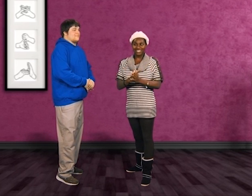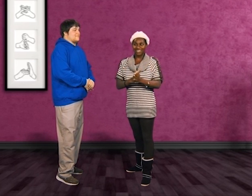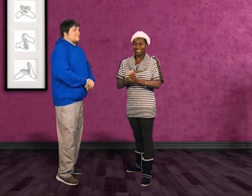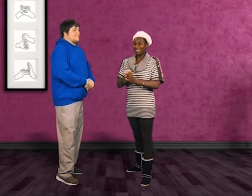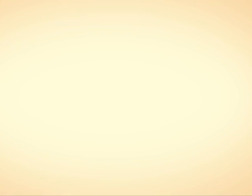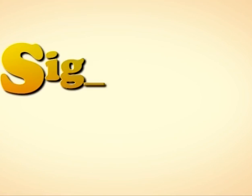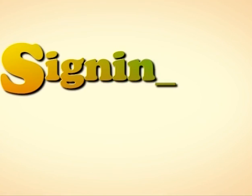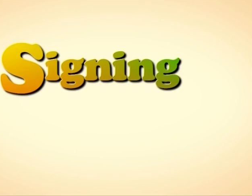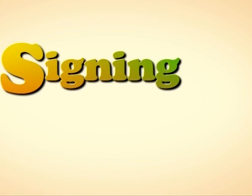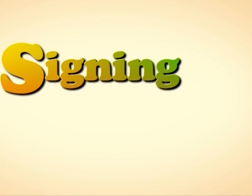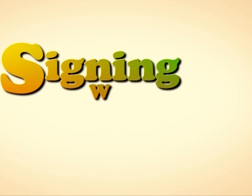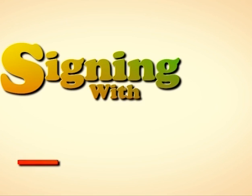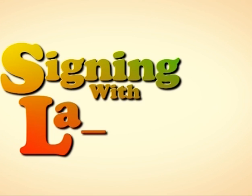started.